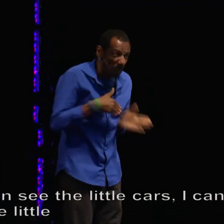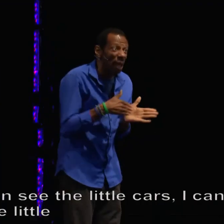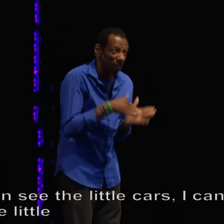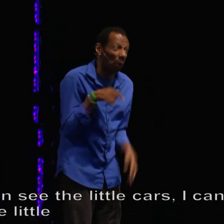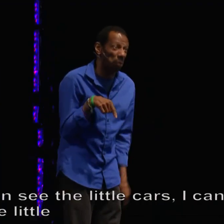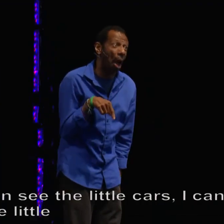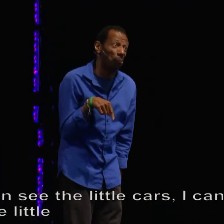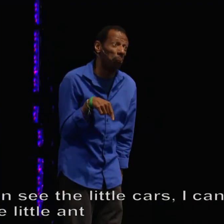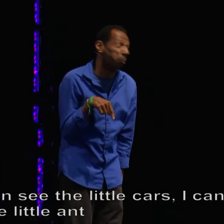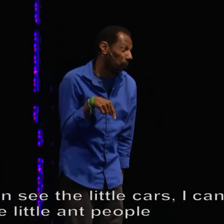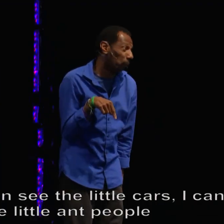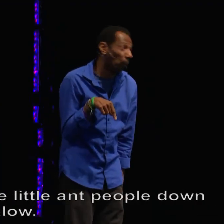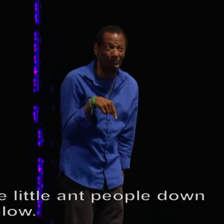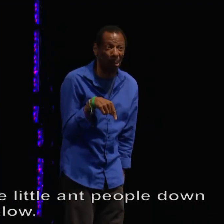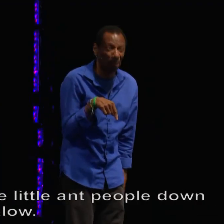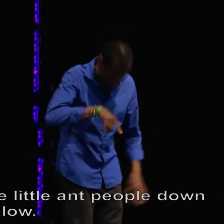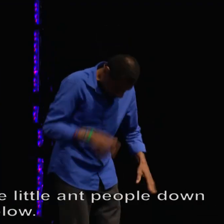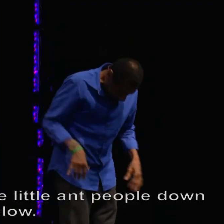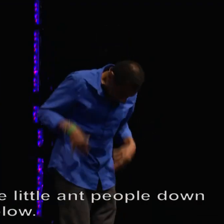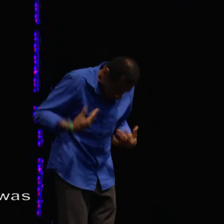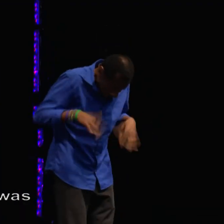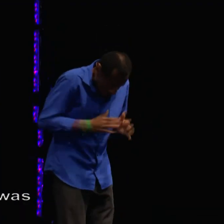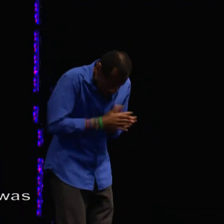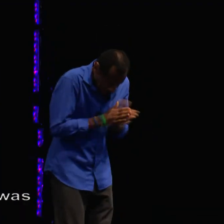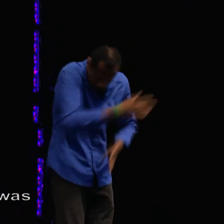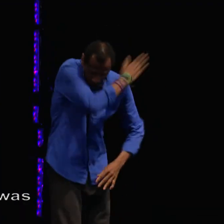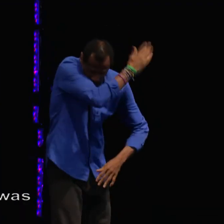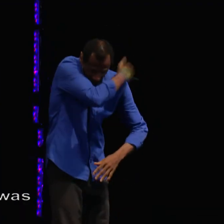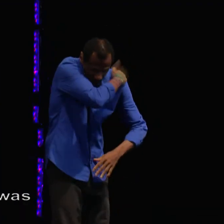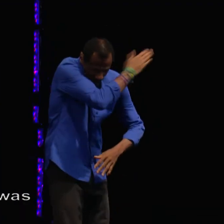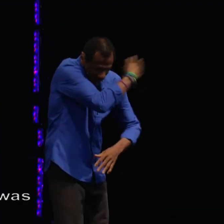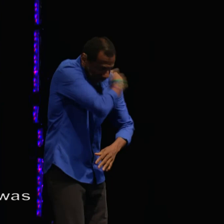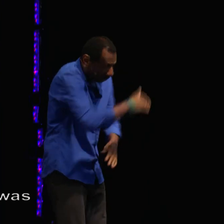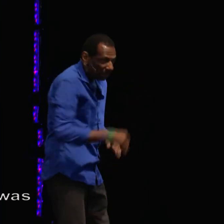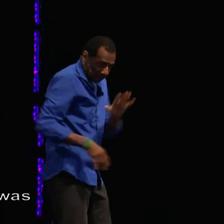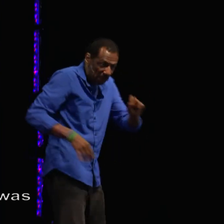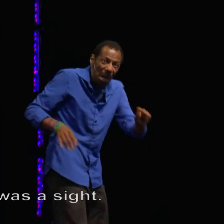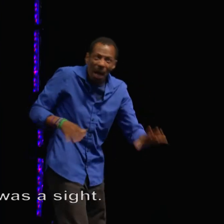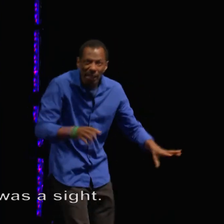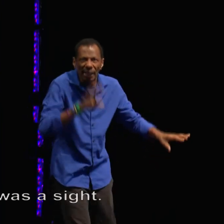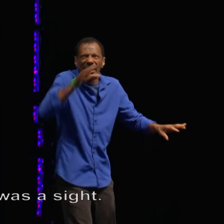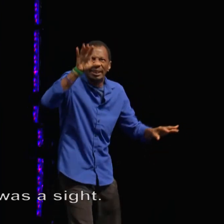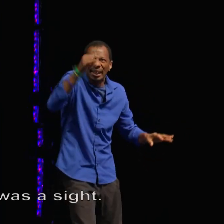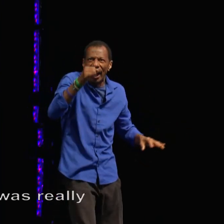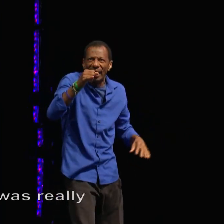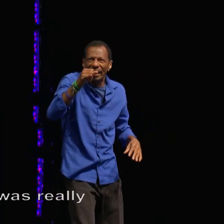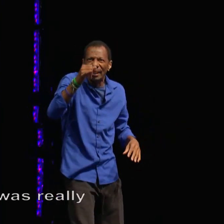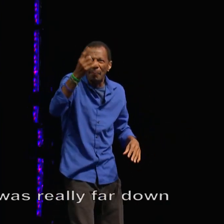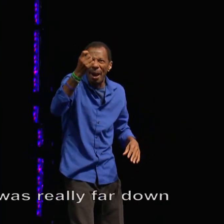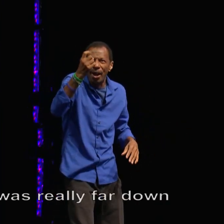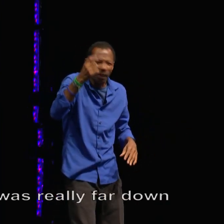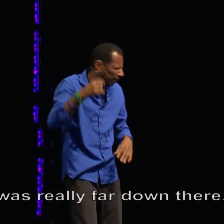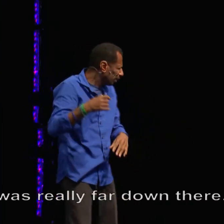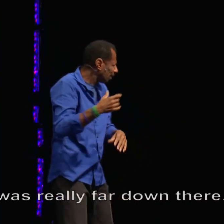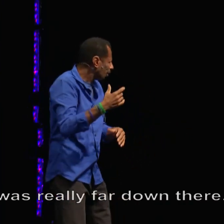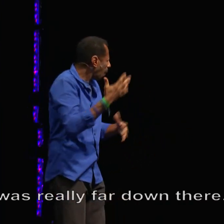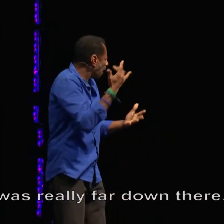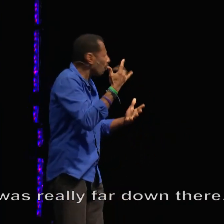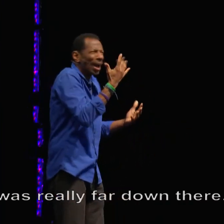a sight. It was really far down there. CJ, come here. A friend of mine patted me on the shoulder and